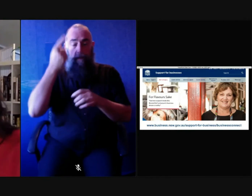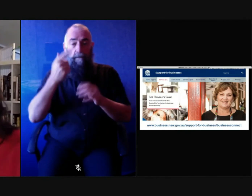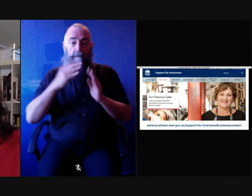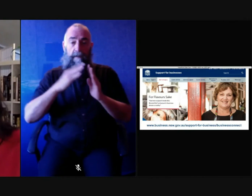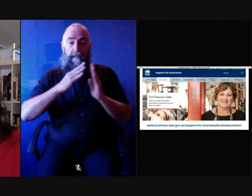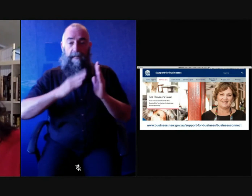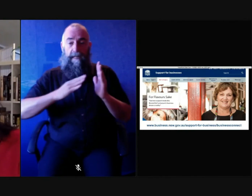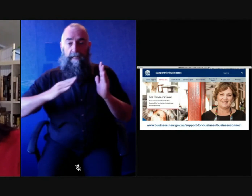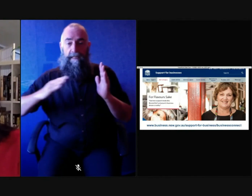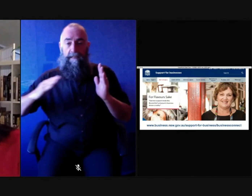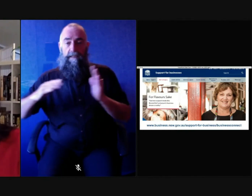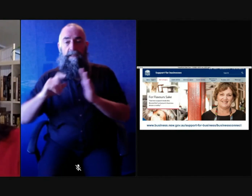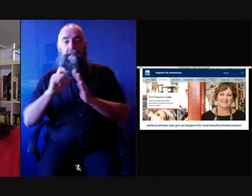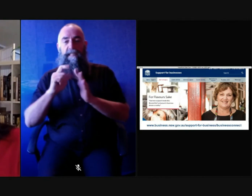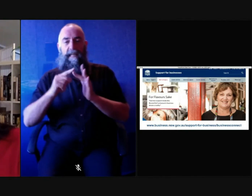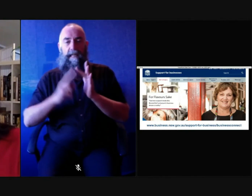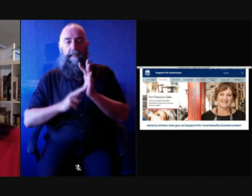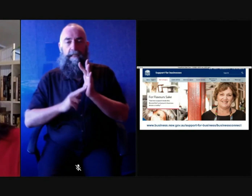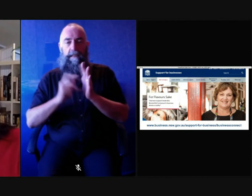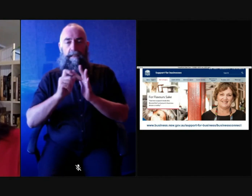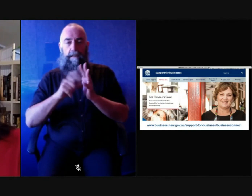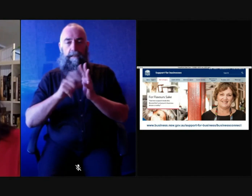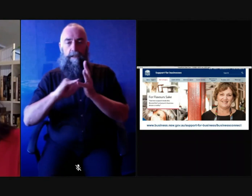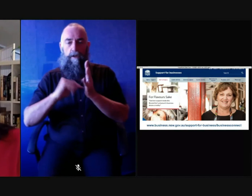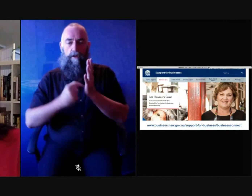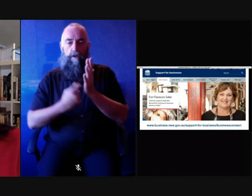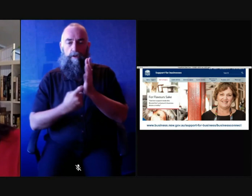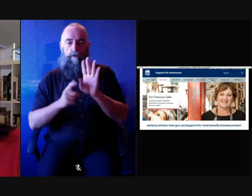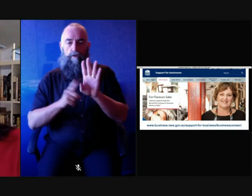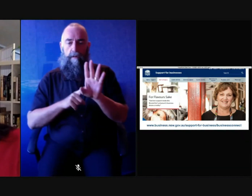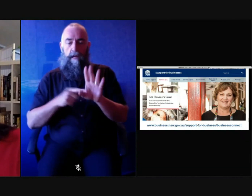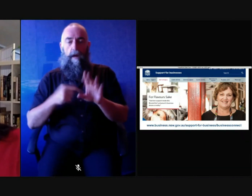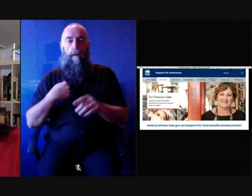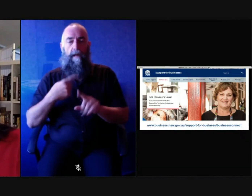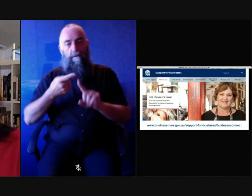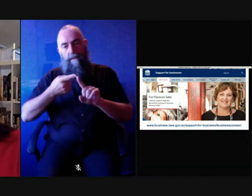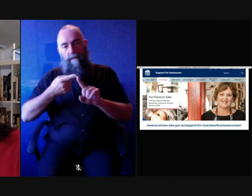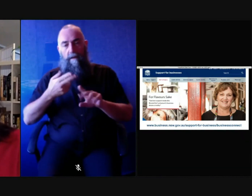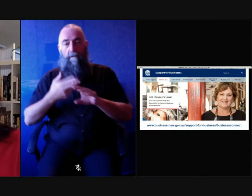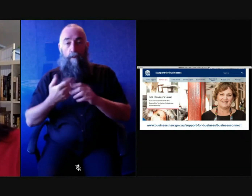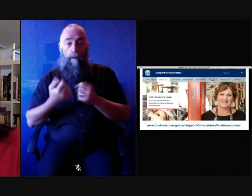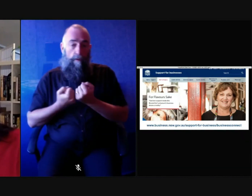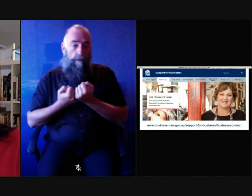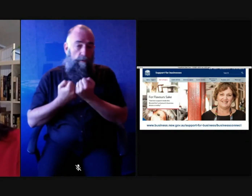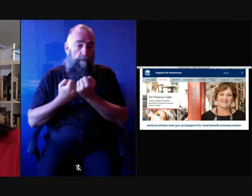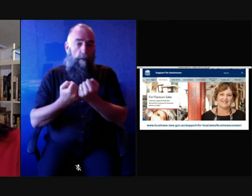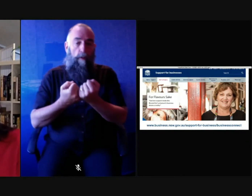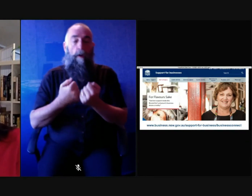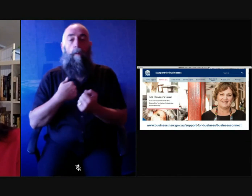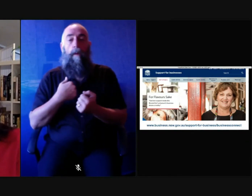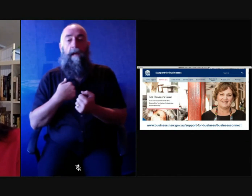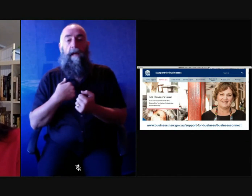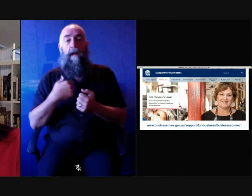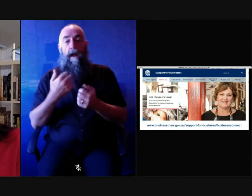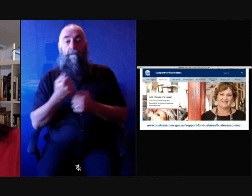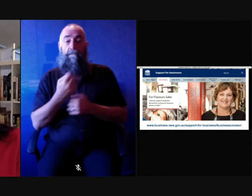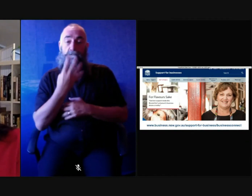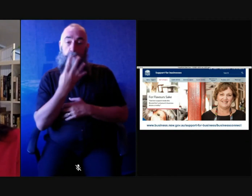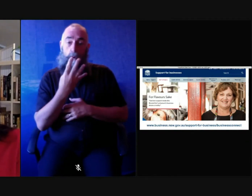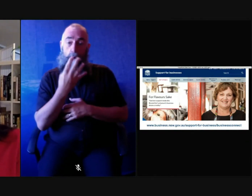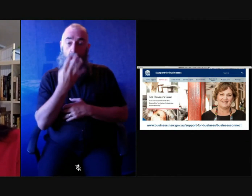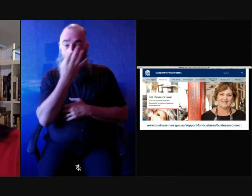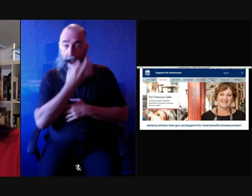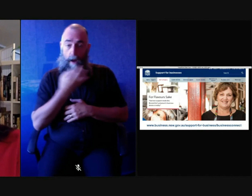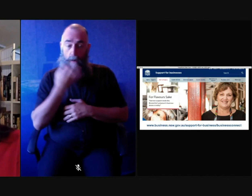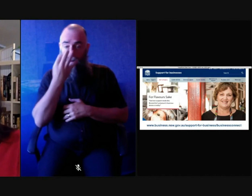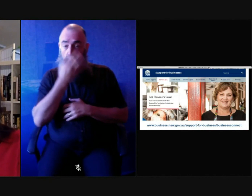particular support. That is support in the form of 4 hours of completely free